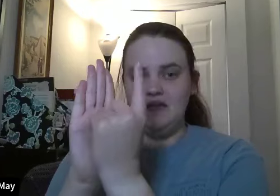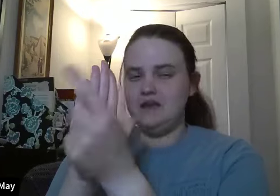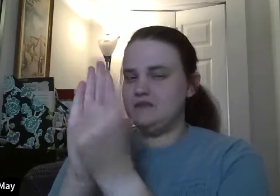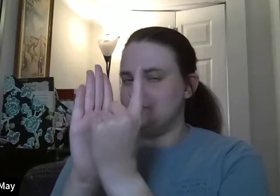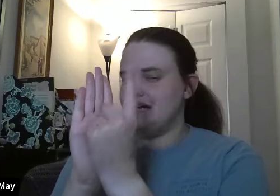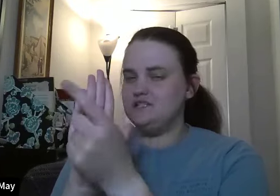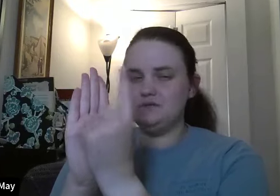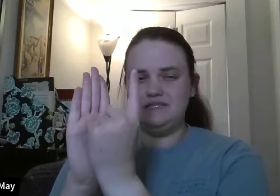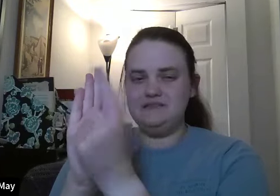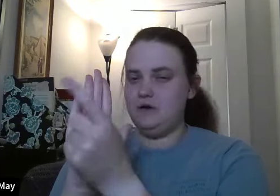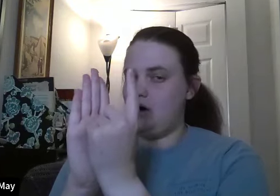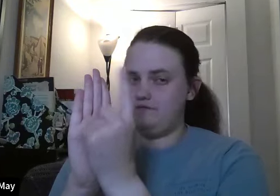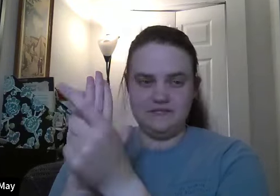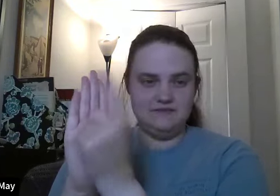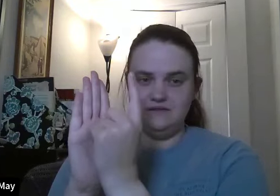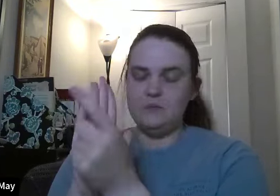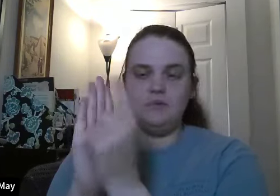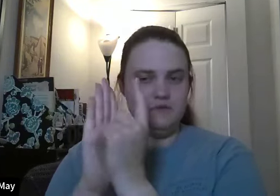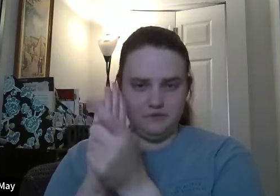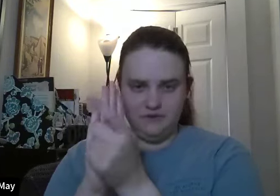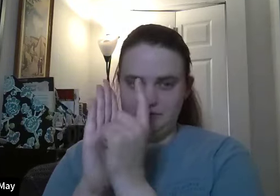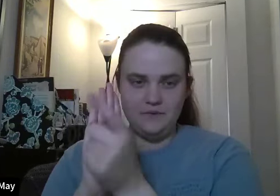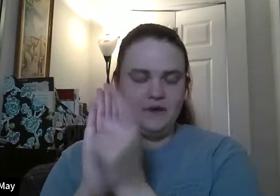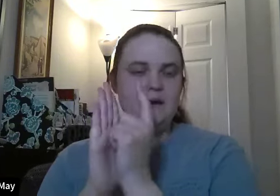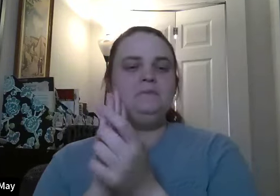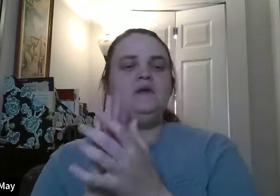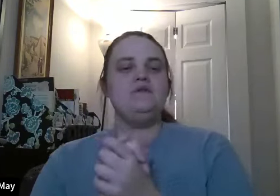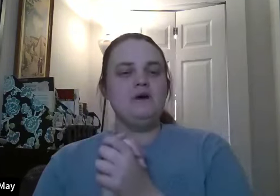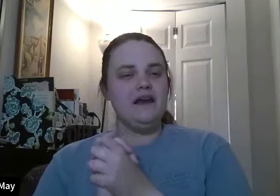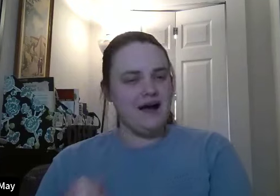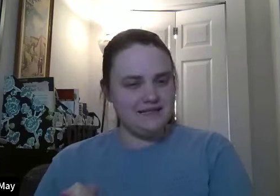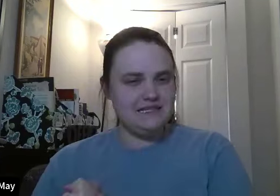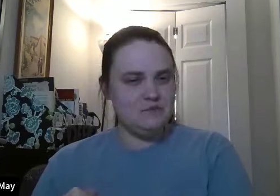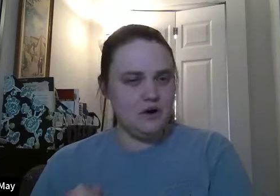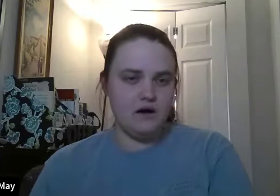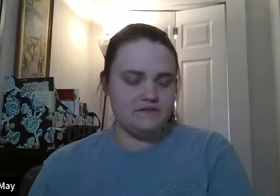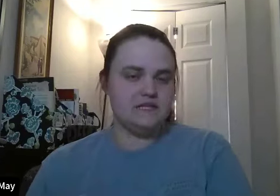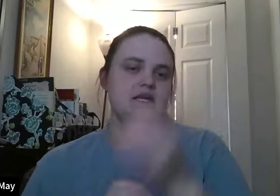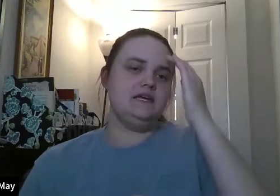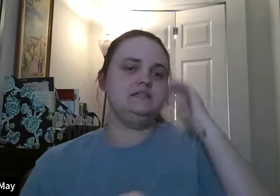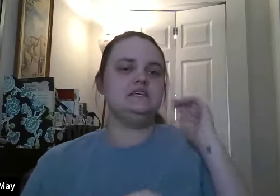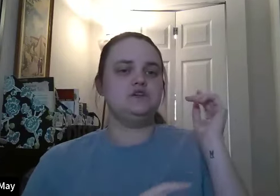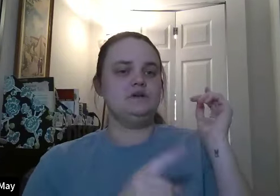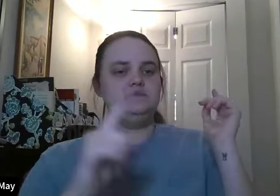Now this one I don't see often. I'm going to be real with you. Okay. The one I see more often is it's going to